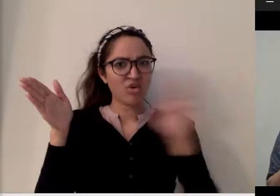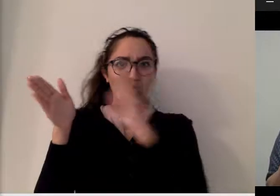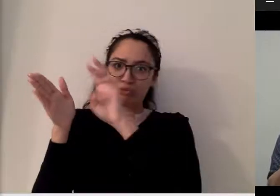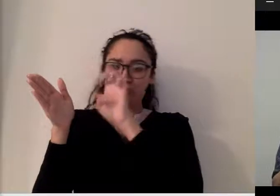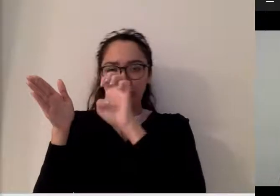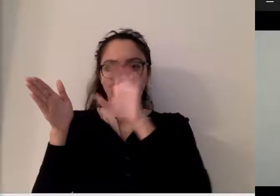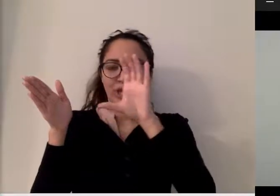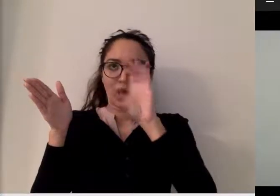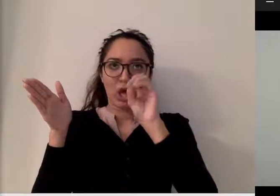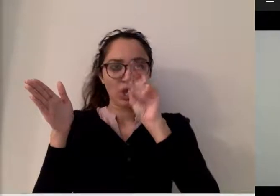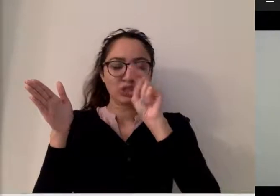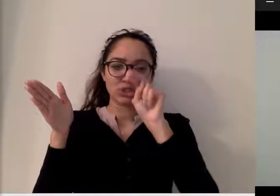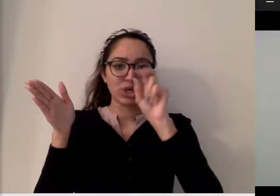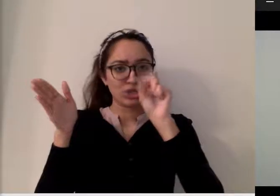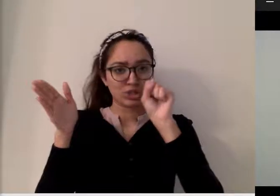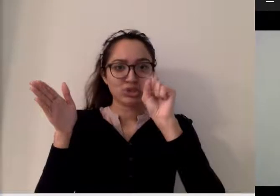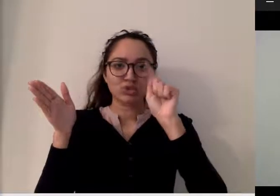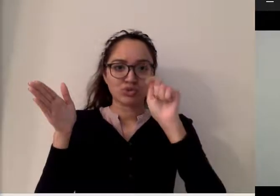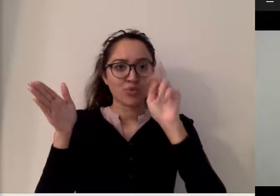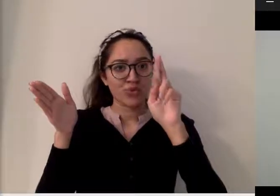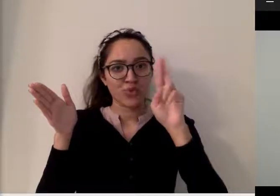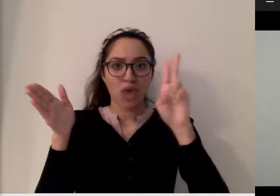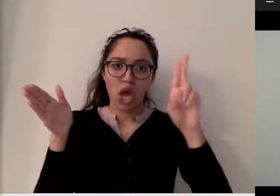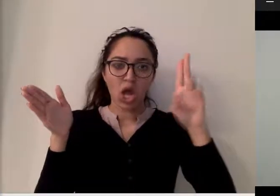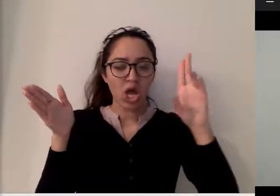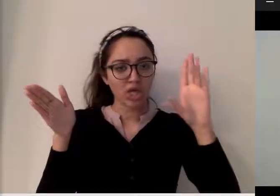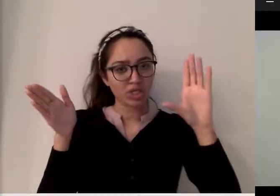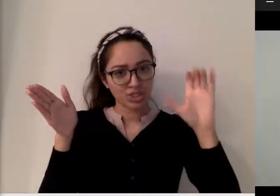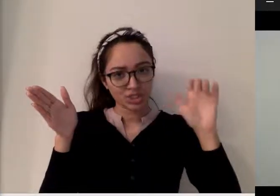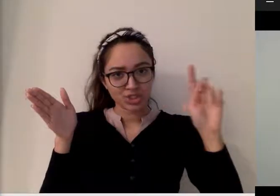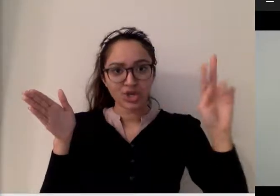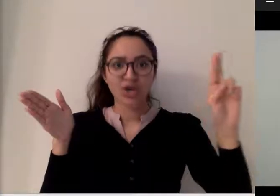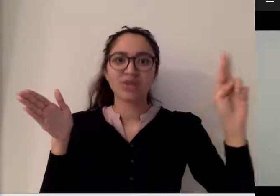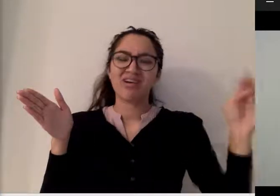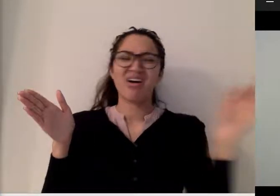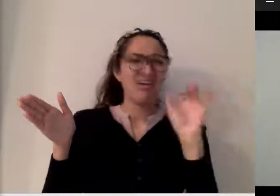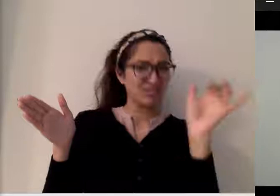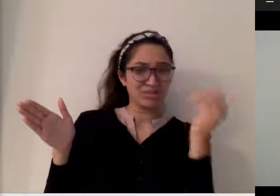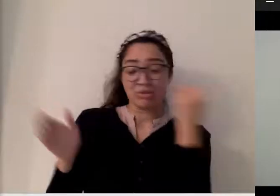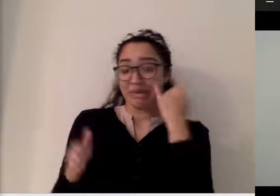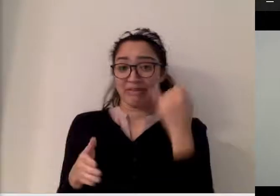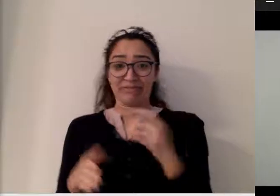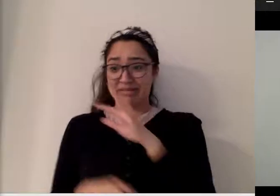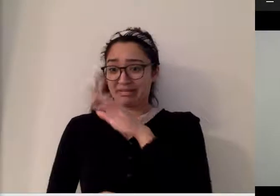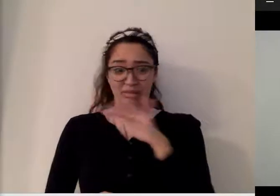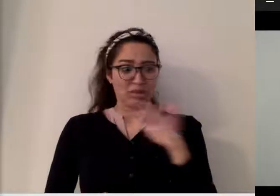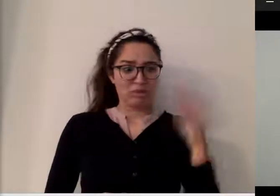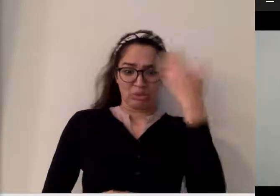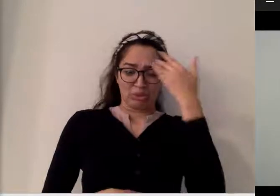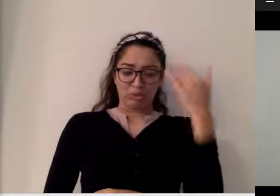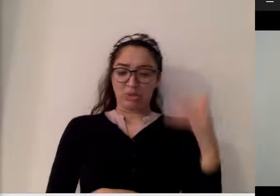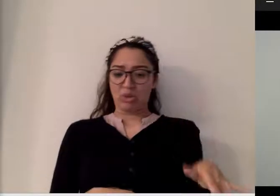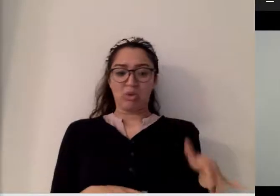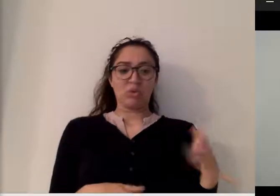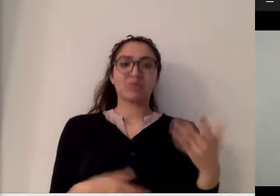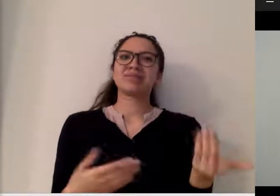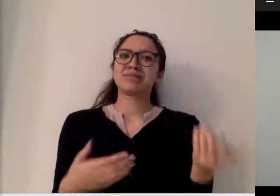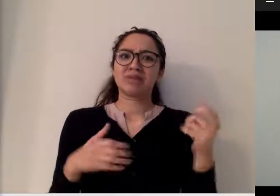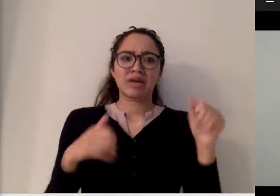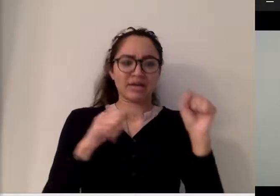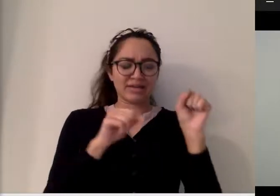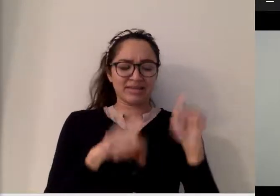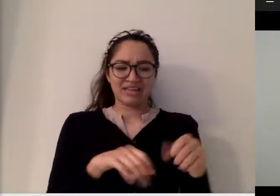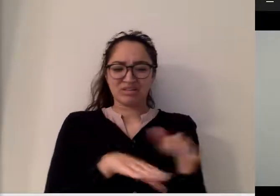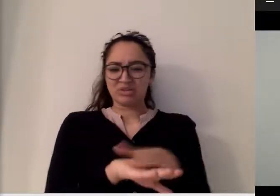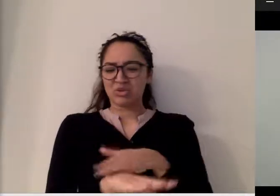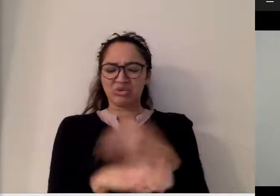you who are taking more technical classes, if you don't know how to spell a word, that slows you down even more because you're trying to